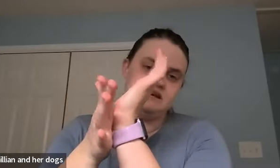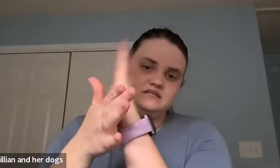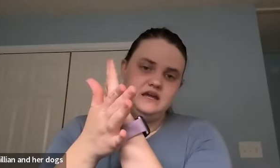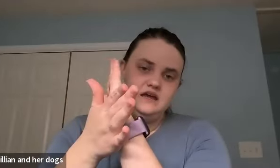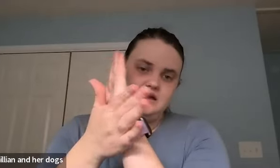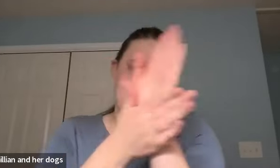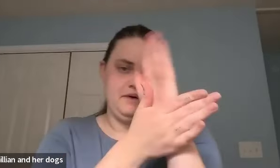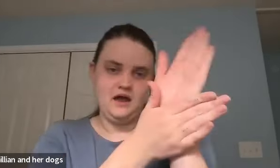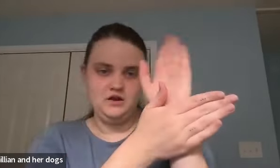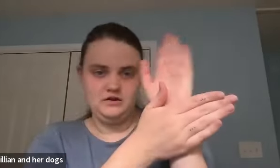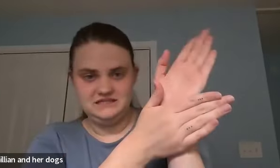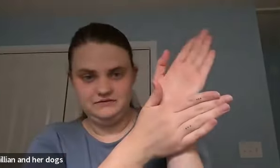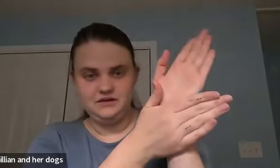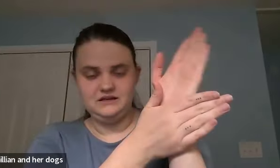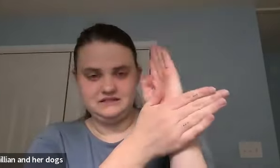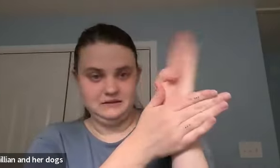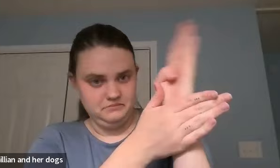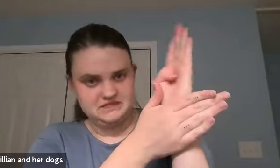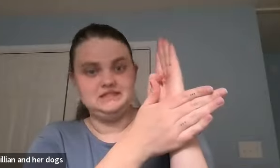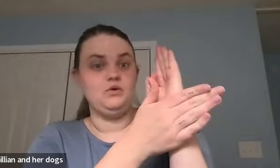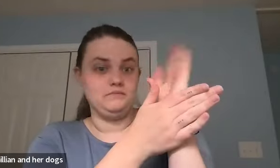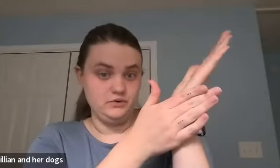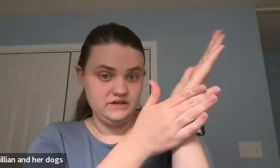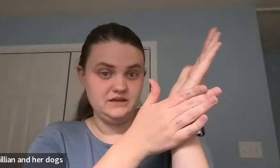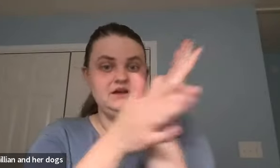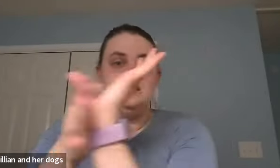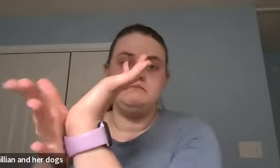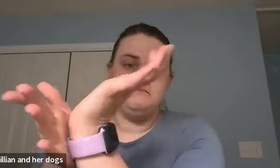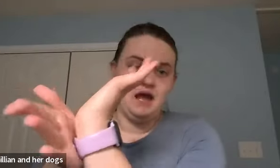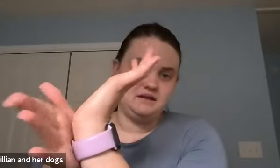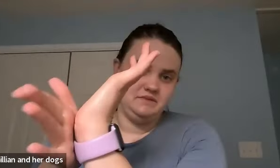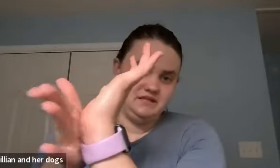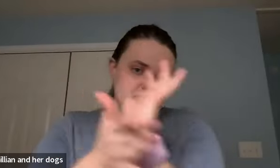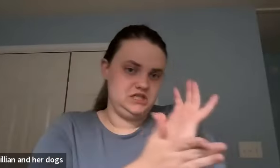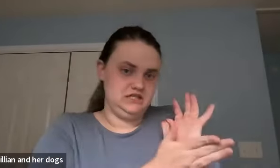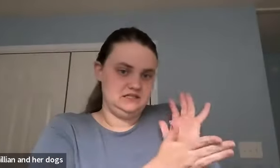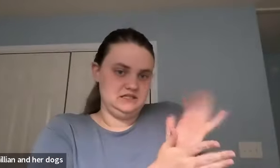because up higher, it's different. It's like busy or movie. Back means cheese.